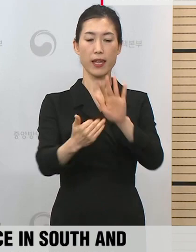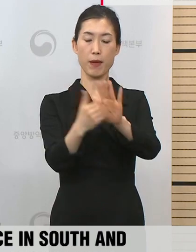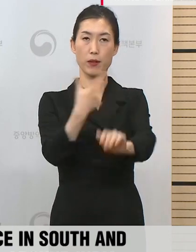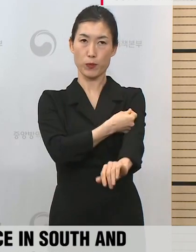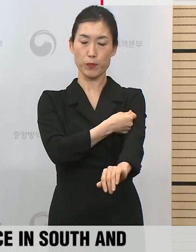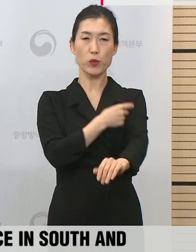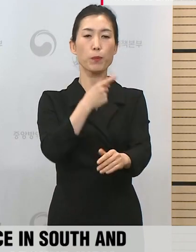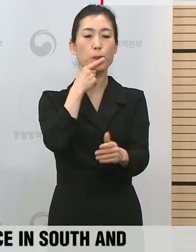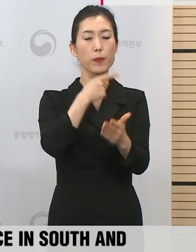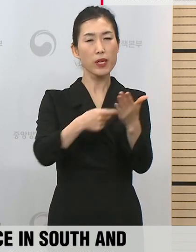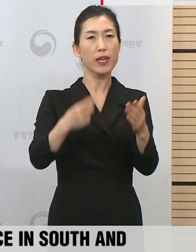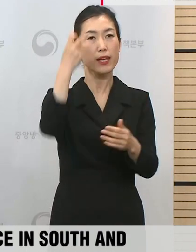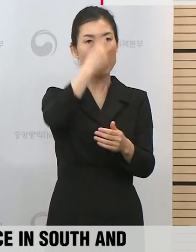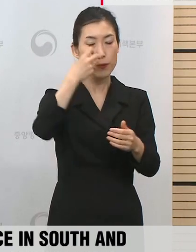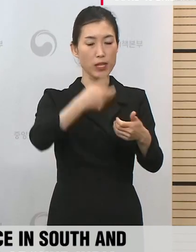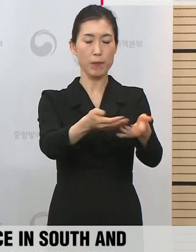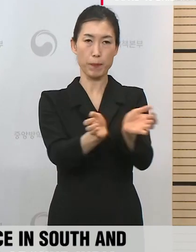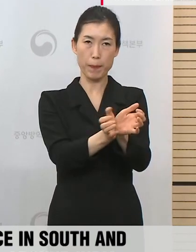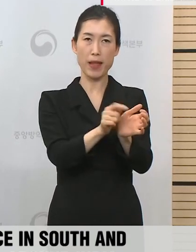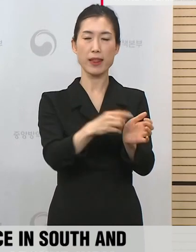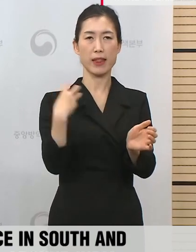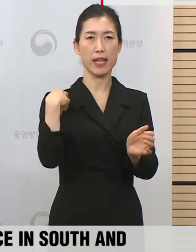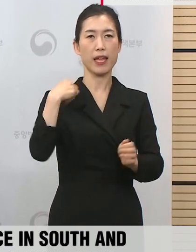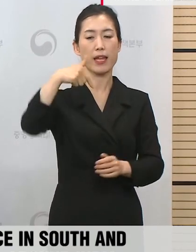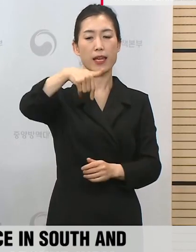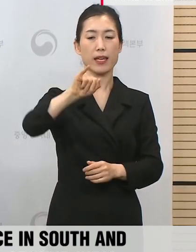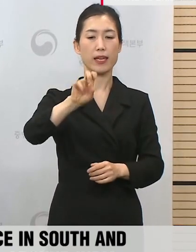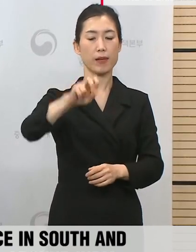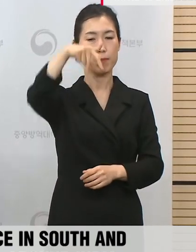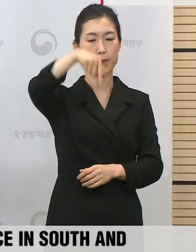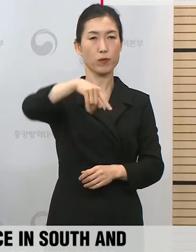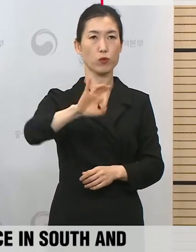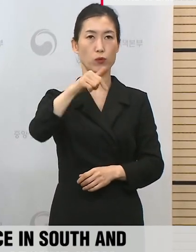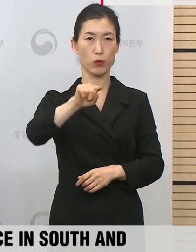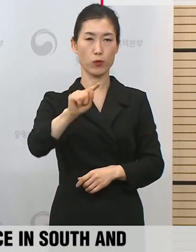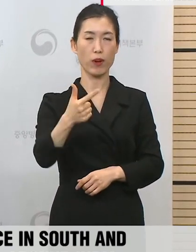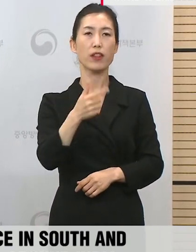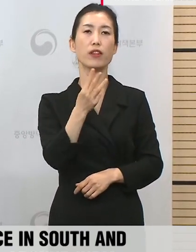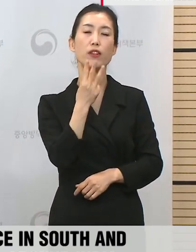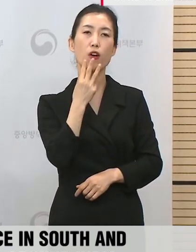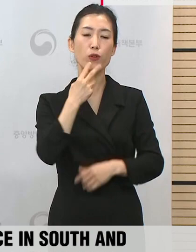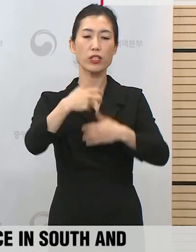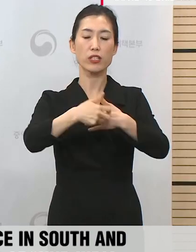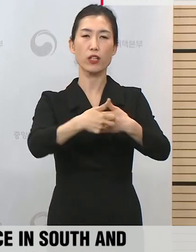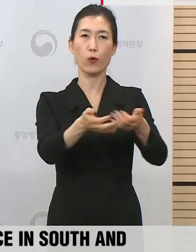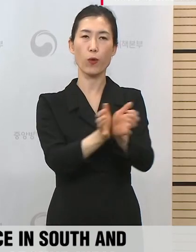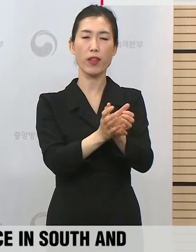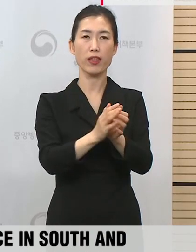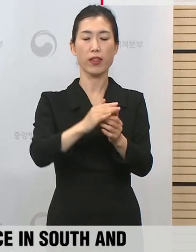And next, from the Vaccine Damage Inspection Committee team, we have Mr. Kim Jun-gun,